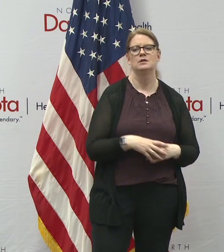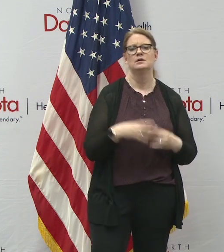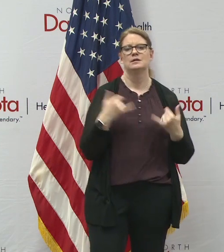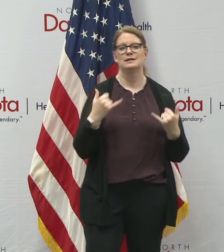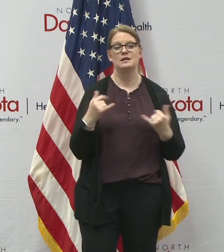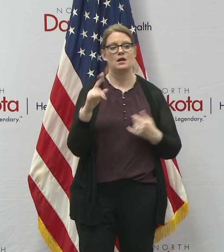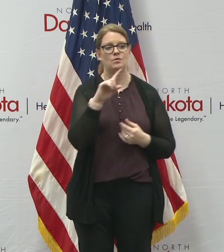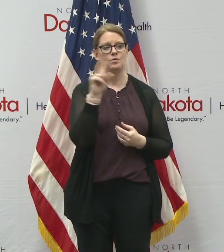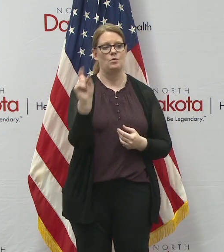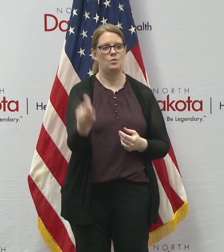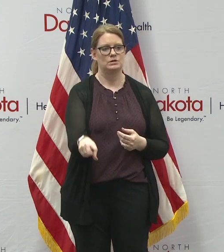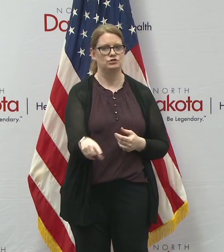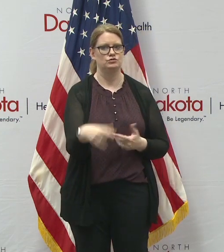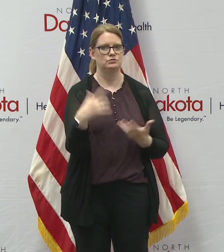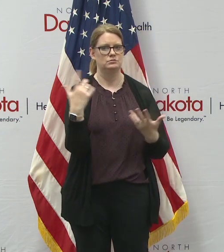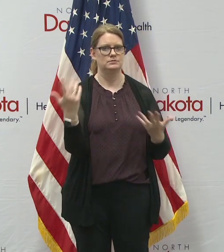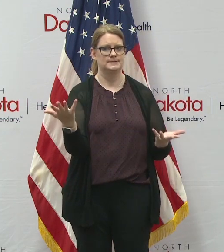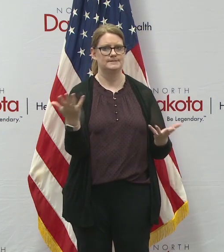questions.